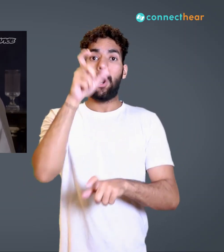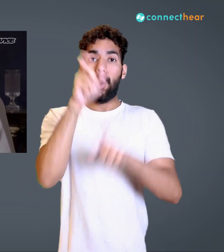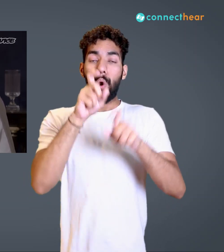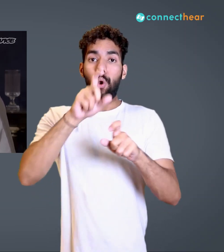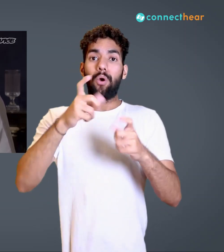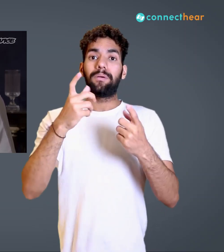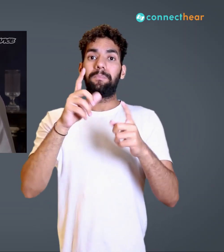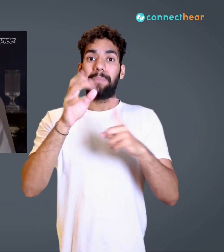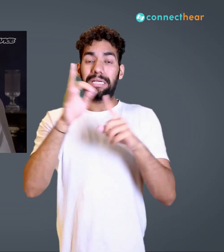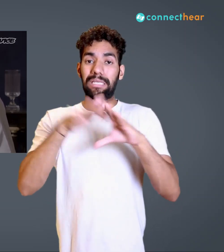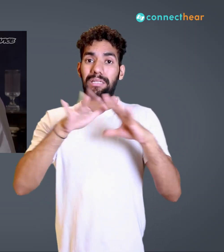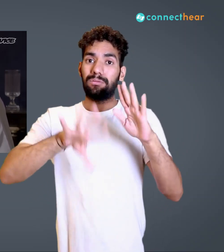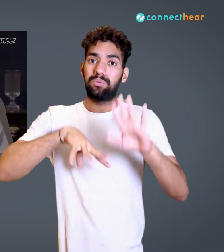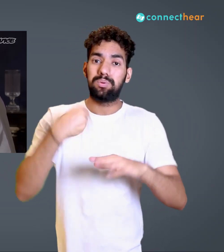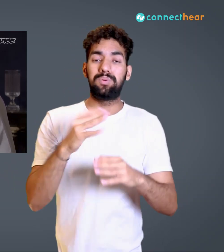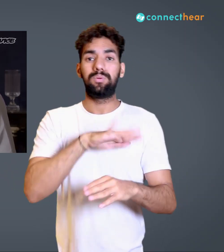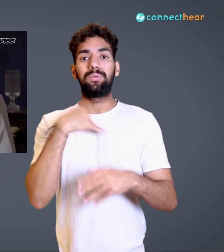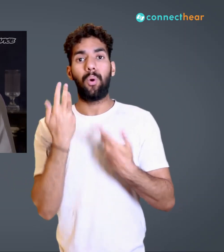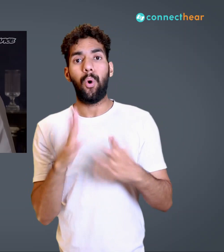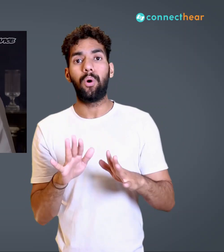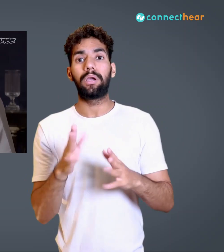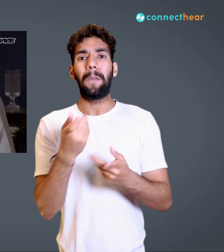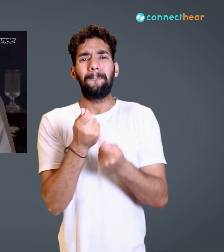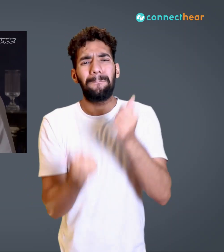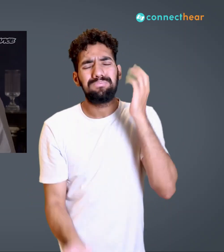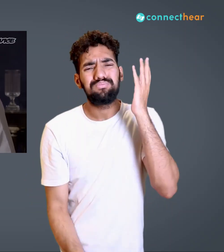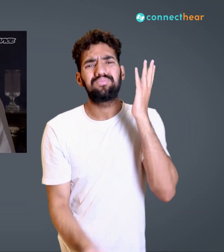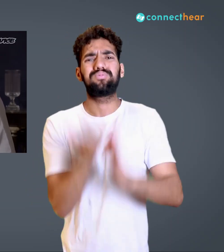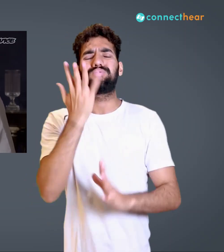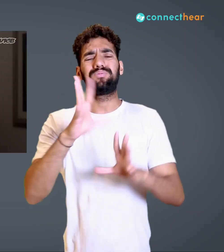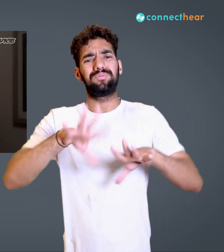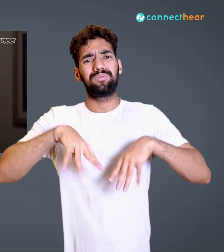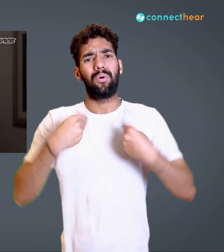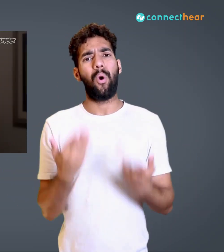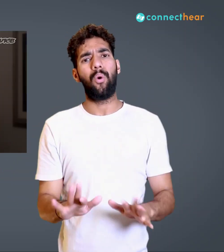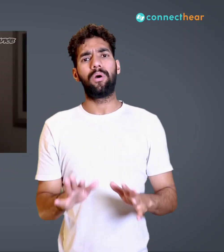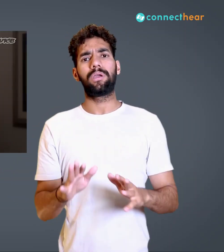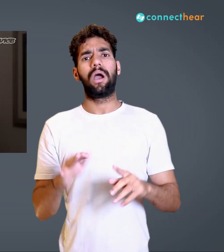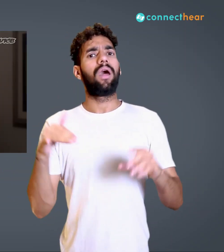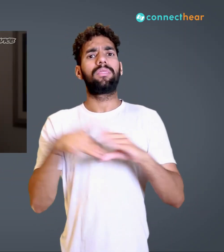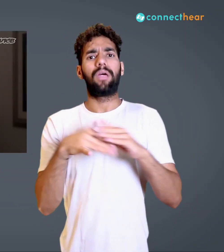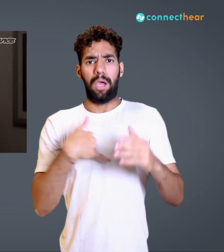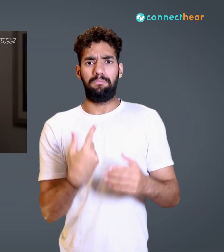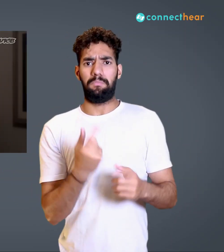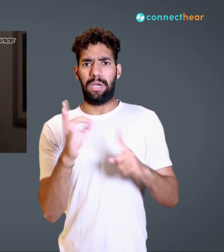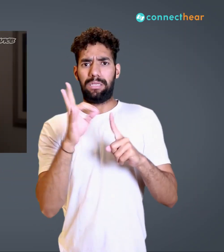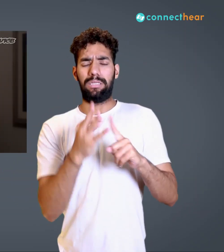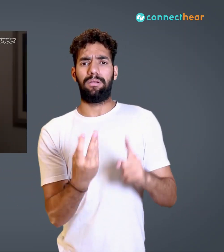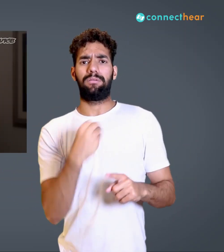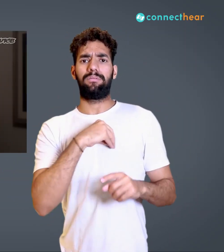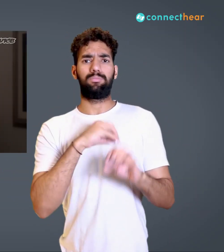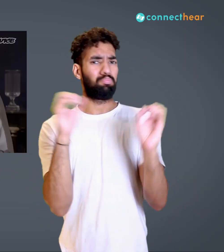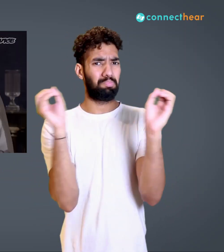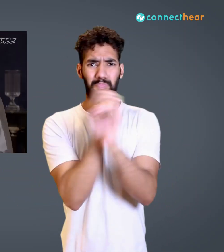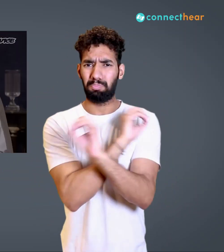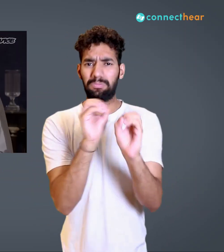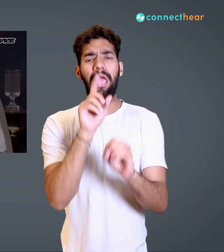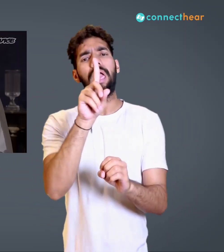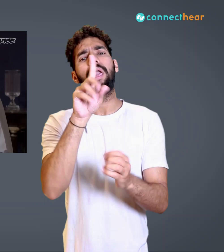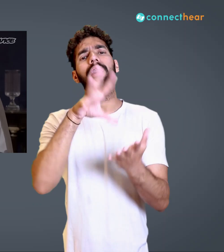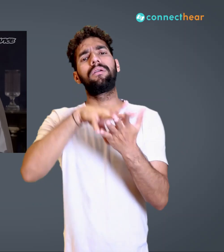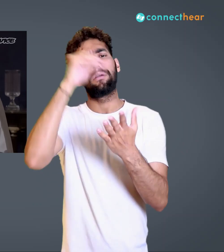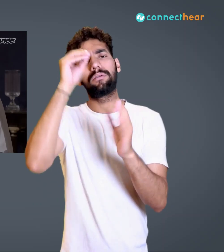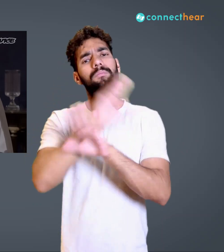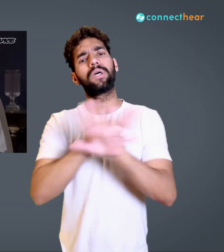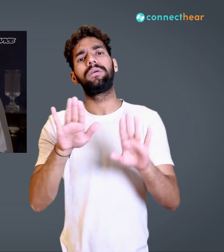lost to the economy. There were 400 drone attacks by the US on an ally in Pakistan. And what did we gain out of this? One